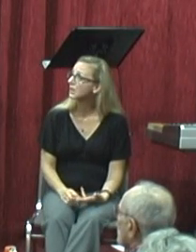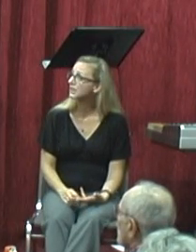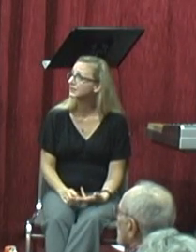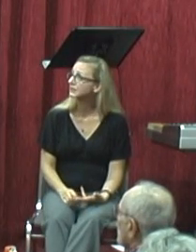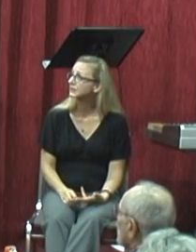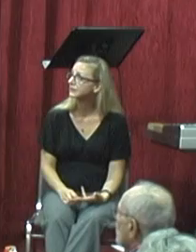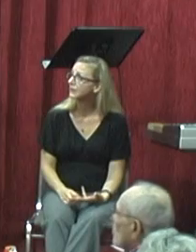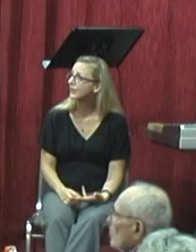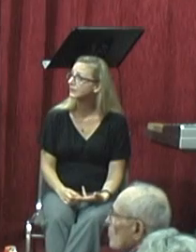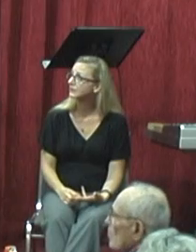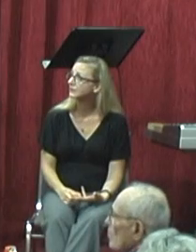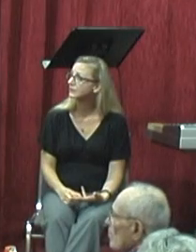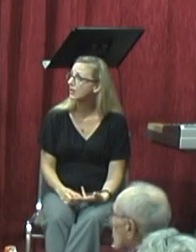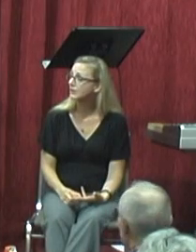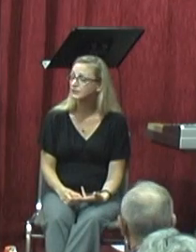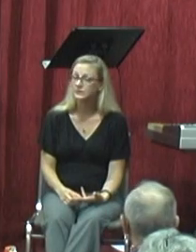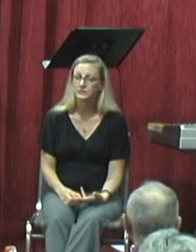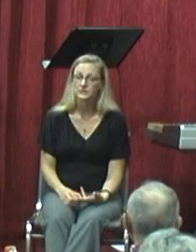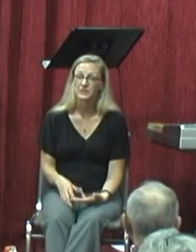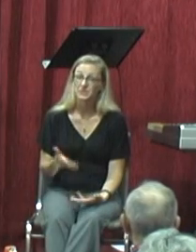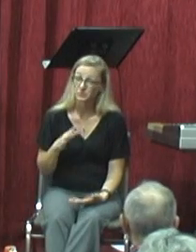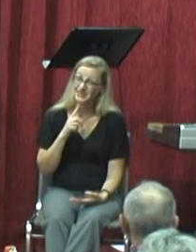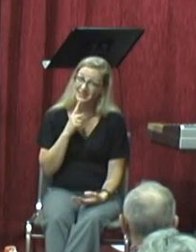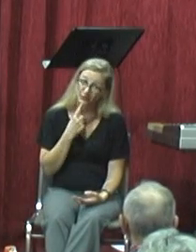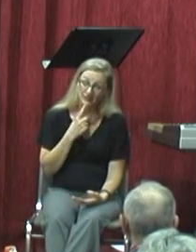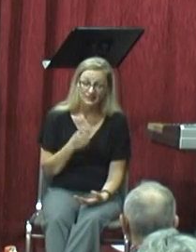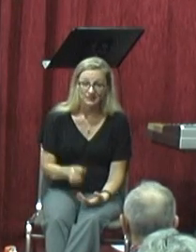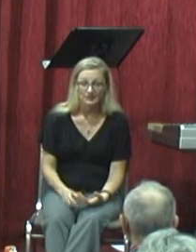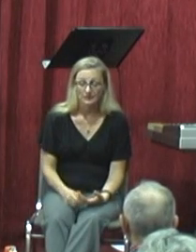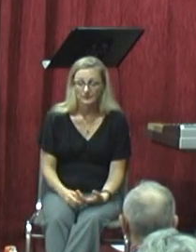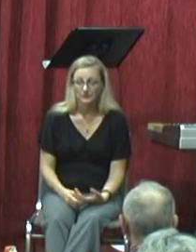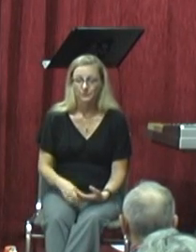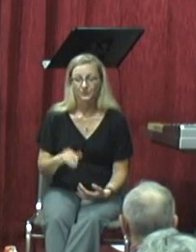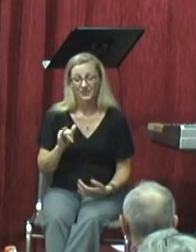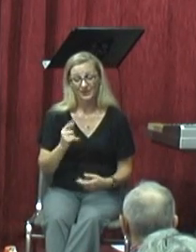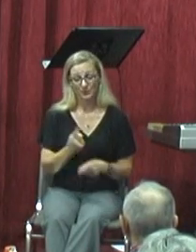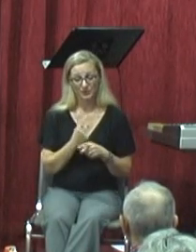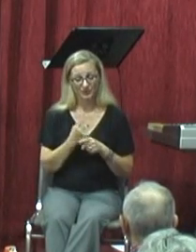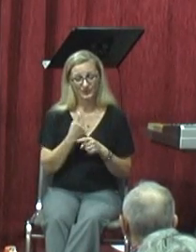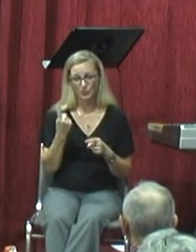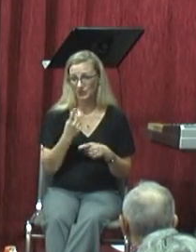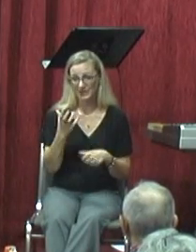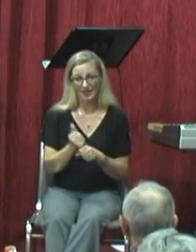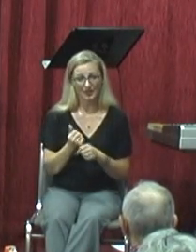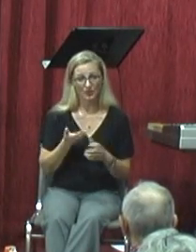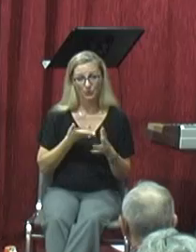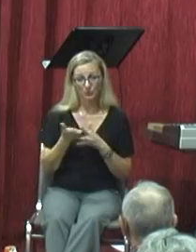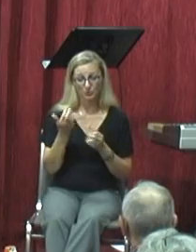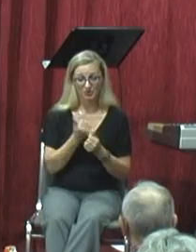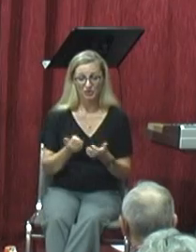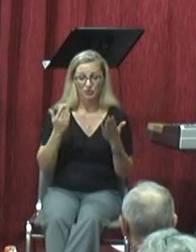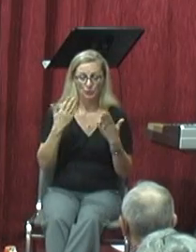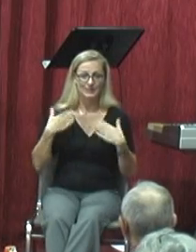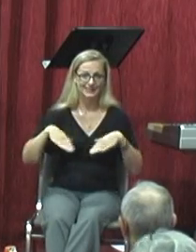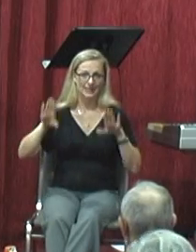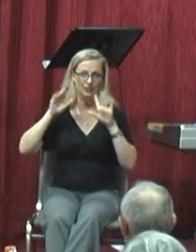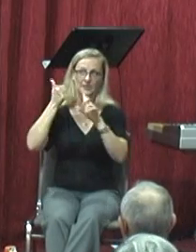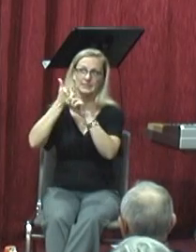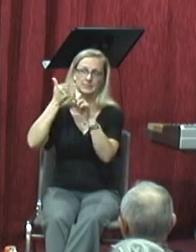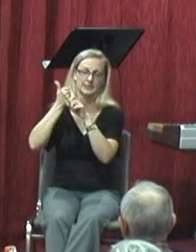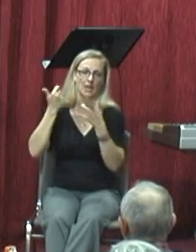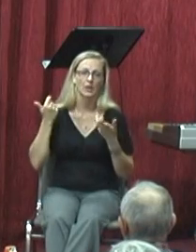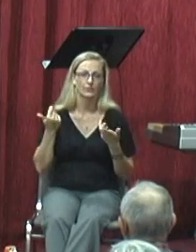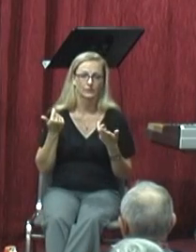pretty serious. And of course, we understand that that righteousness is only attained through Yeshua's atoning sacrifice, right? And being led